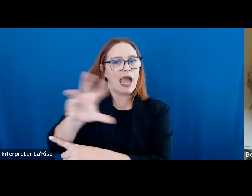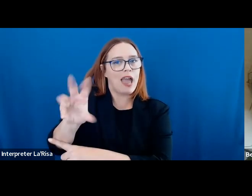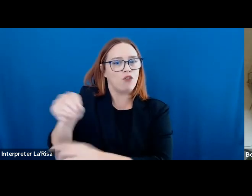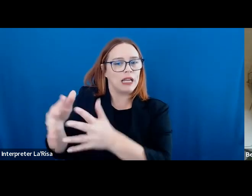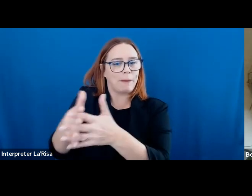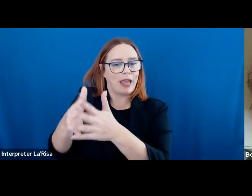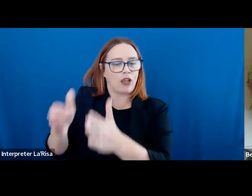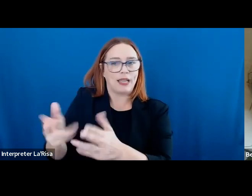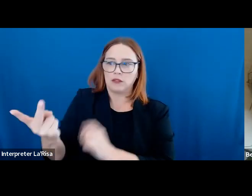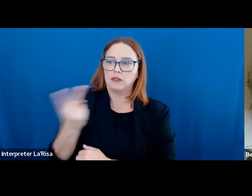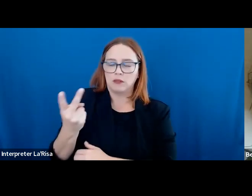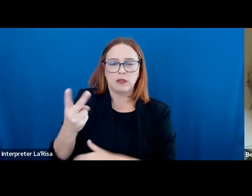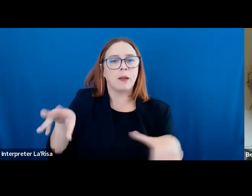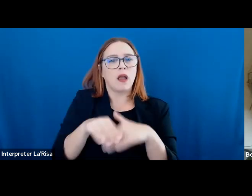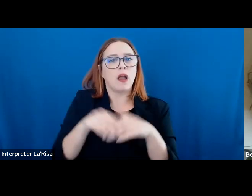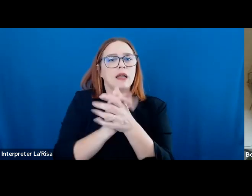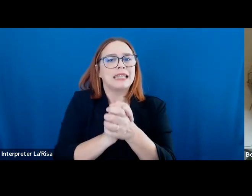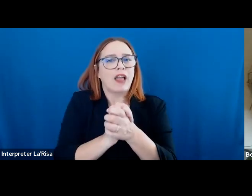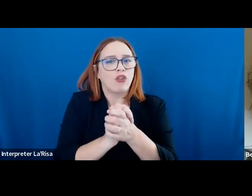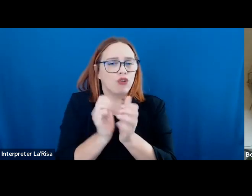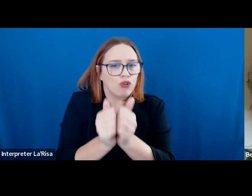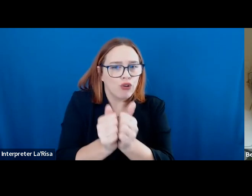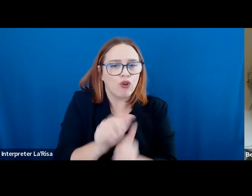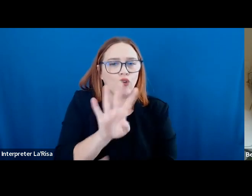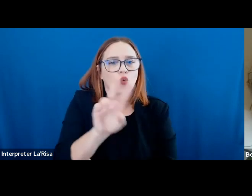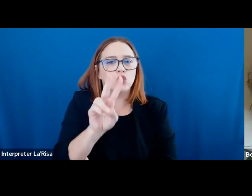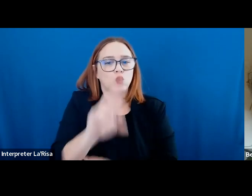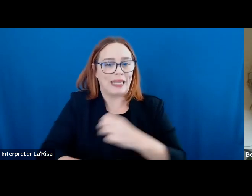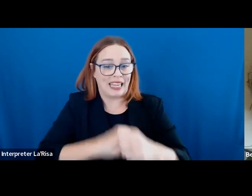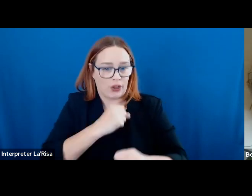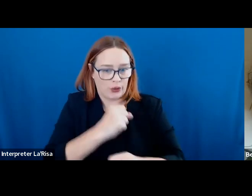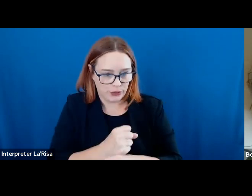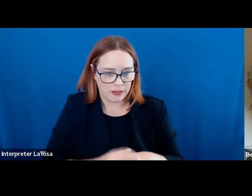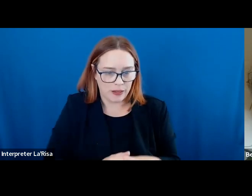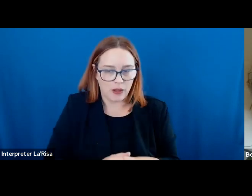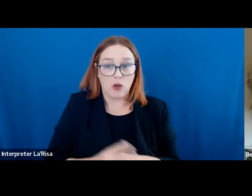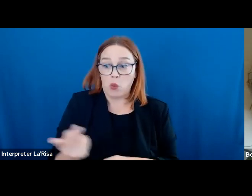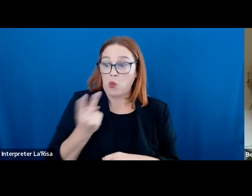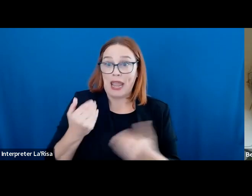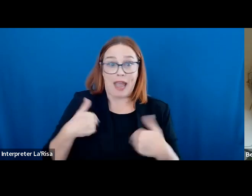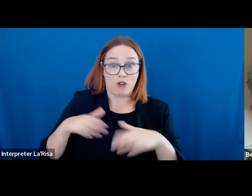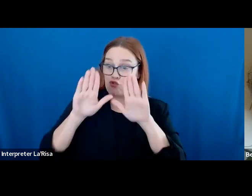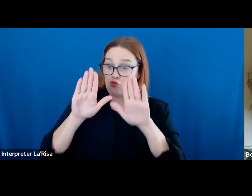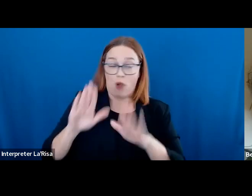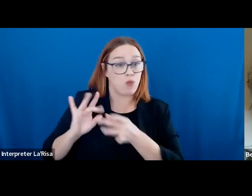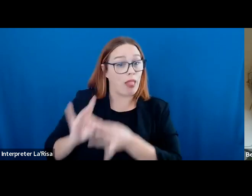We had a very good relationship, but then once his parents saw me,